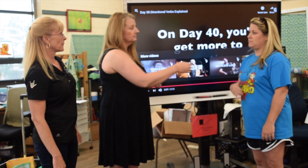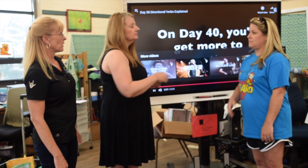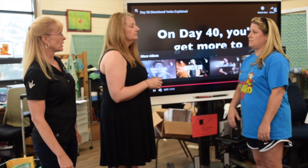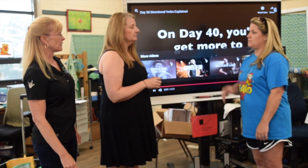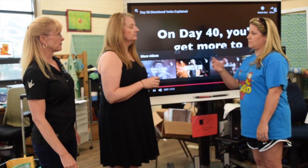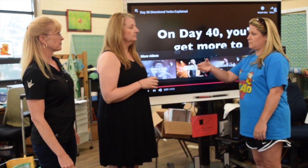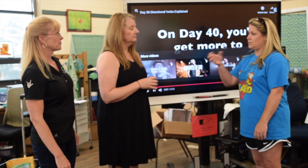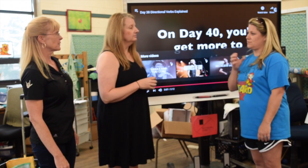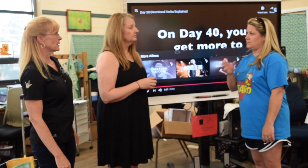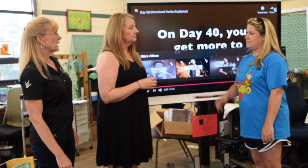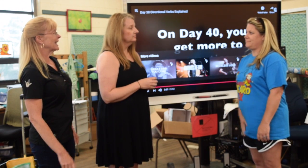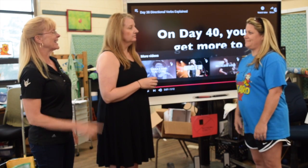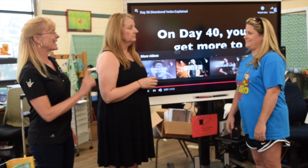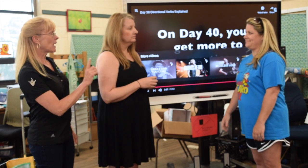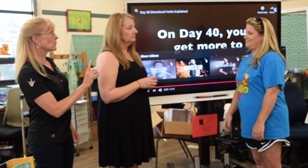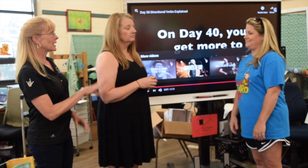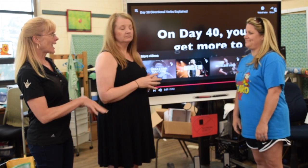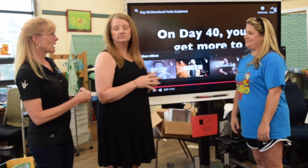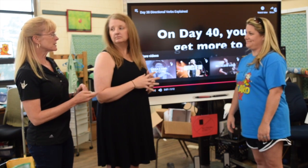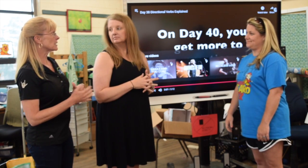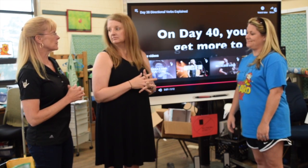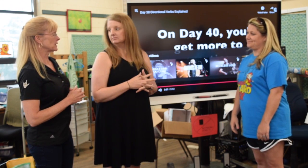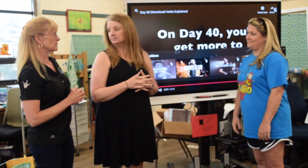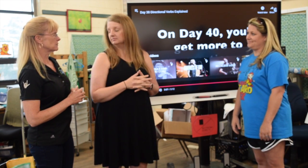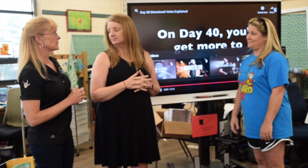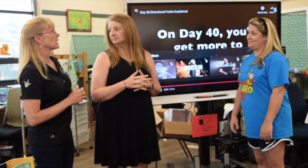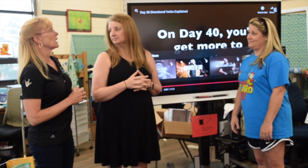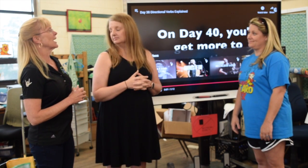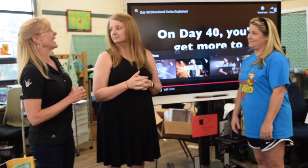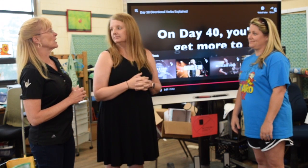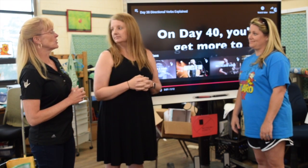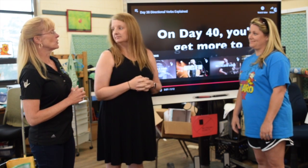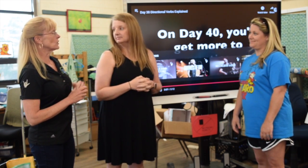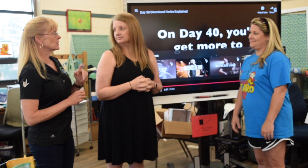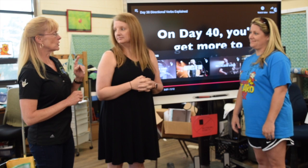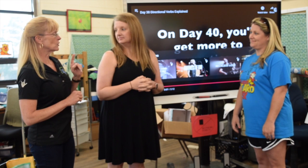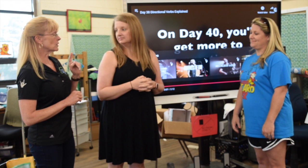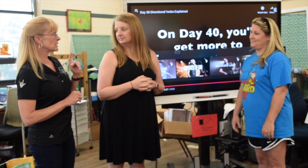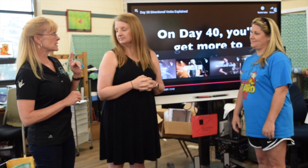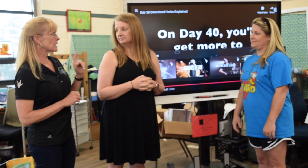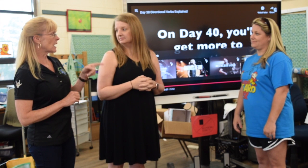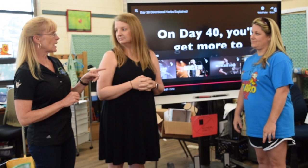Okay. Now we're gonna add something. And then you're gonna say,